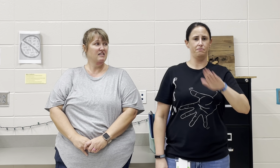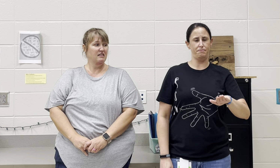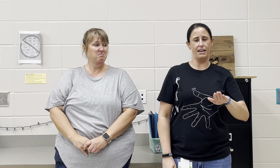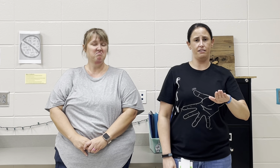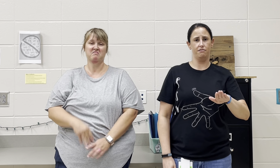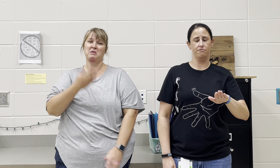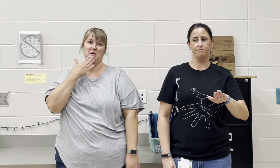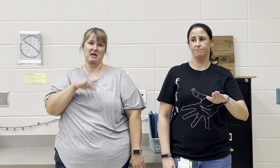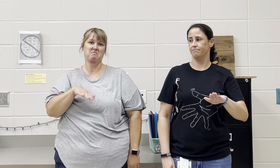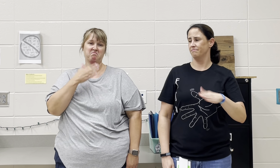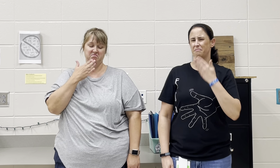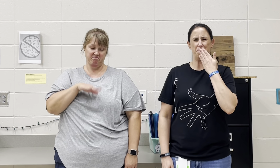bad.